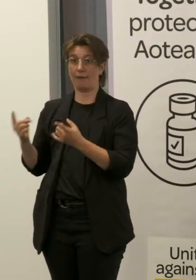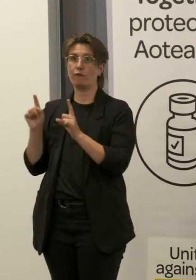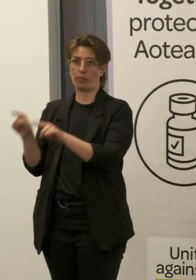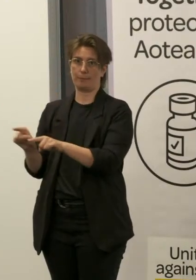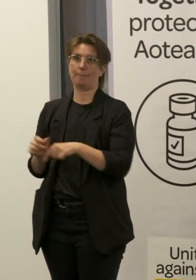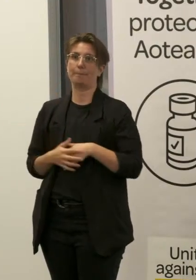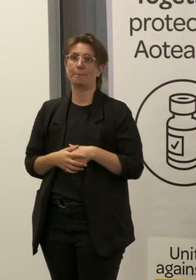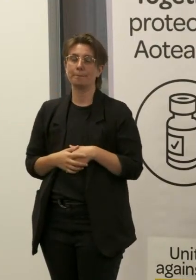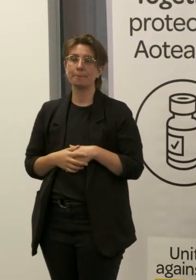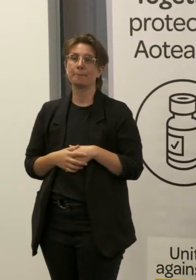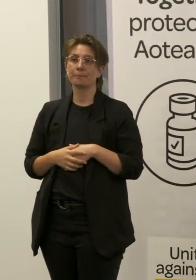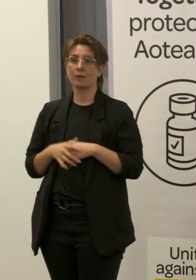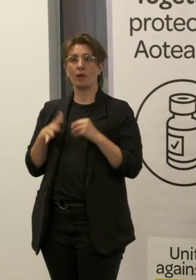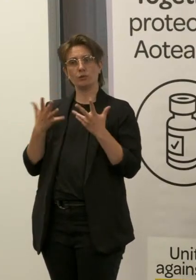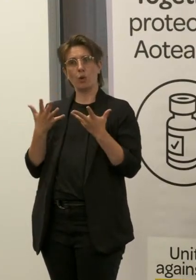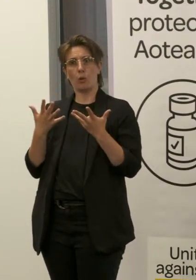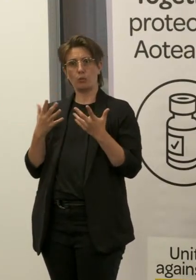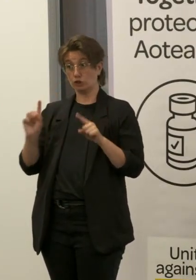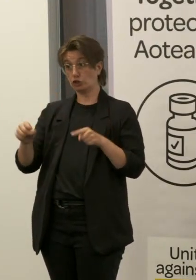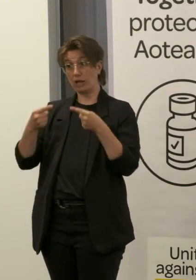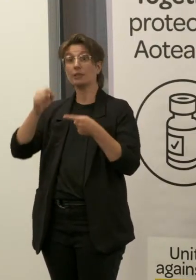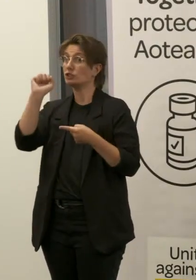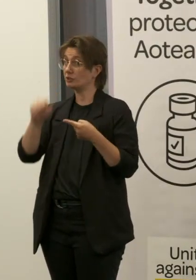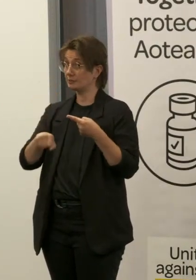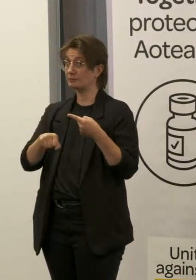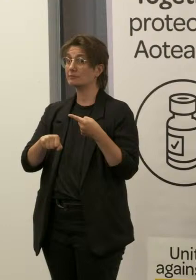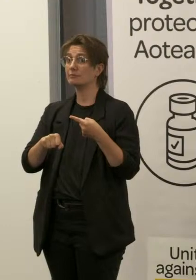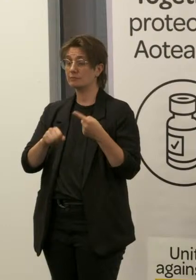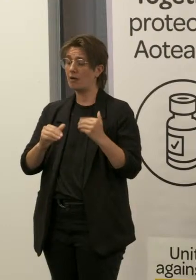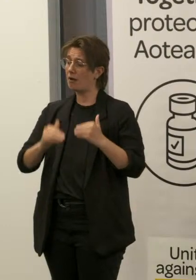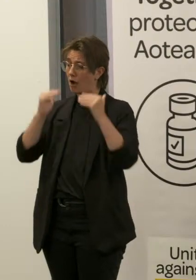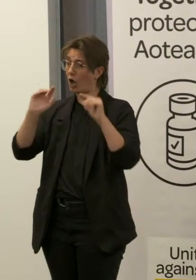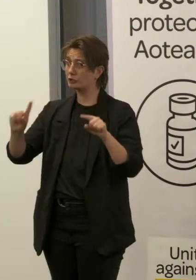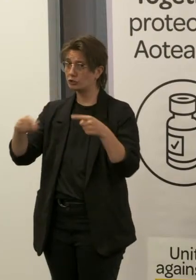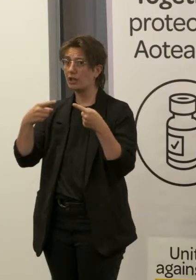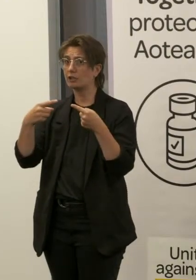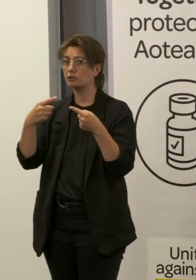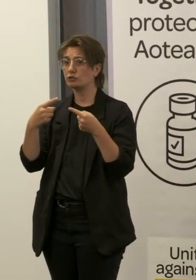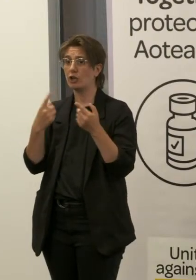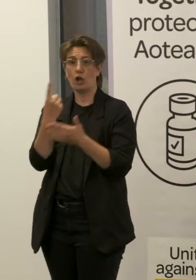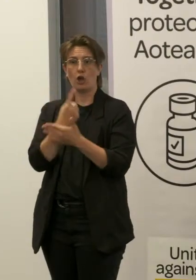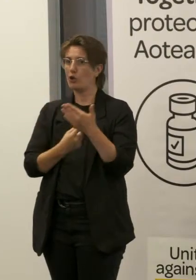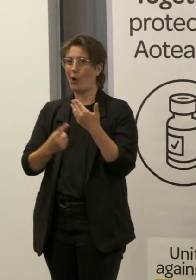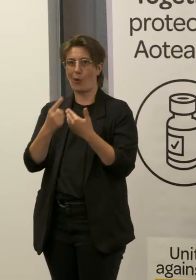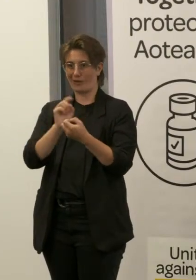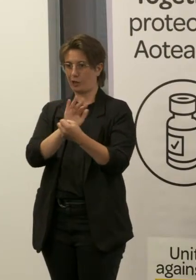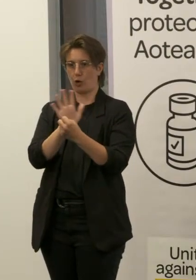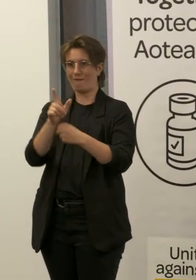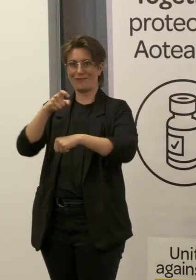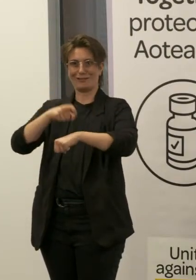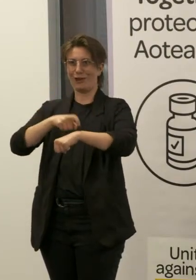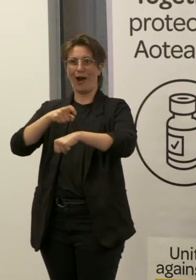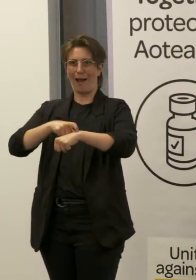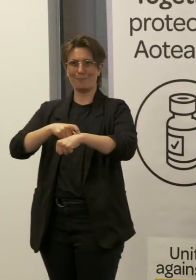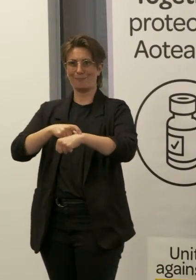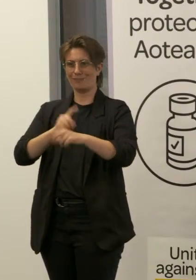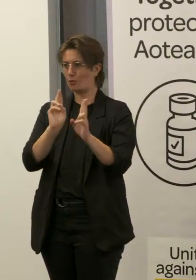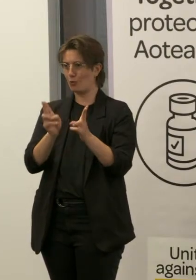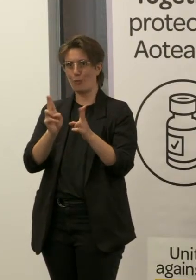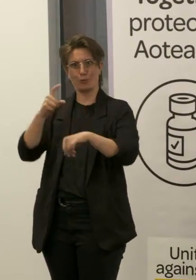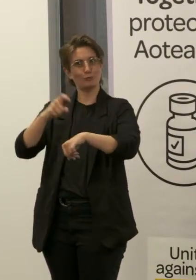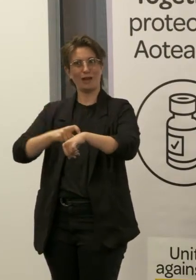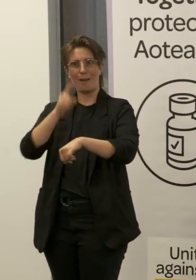wouldn't underplay the challenge, and I recognise this challenge actually exists outside of COVID as well, but we do